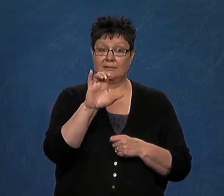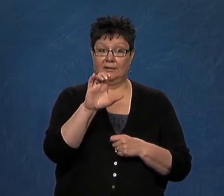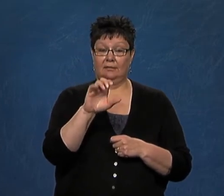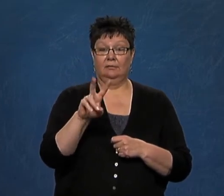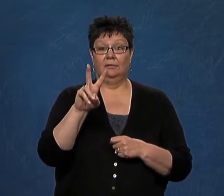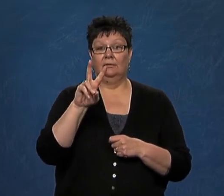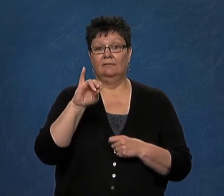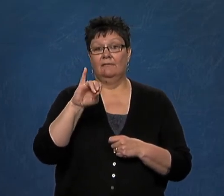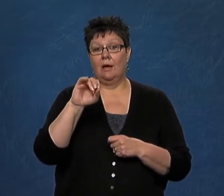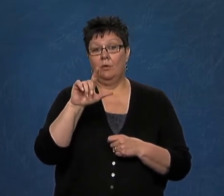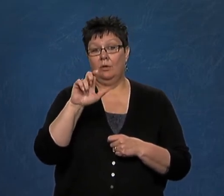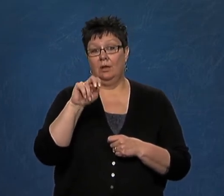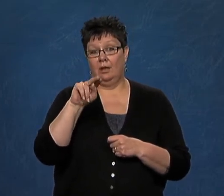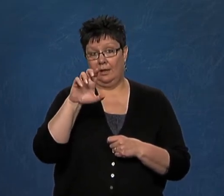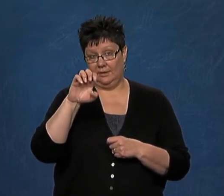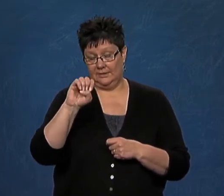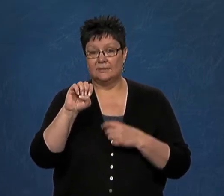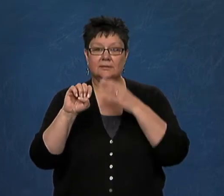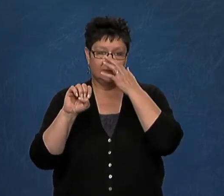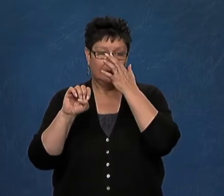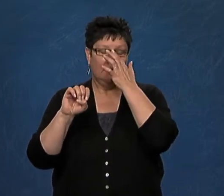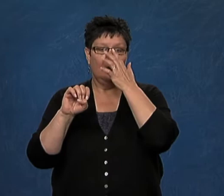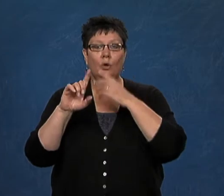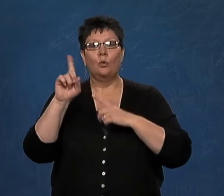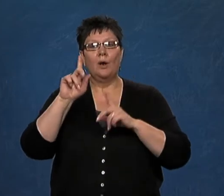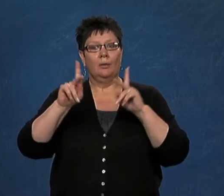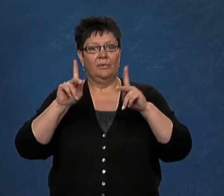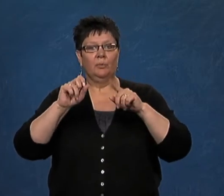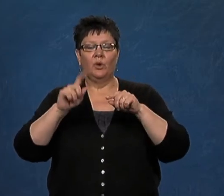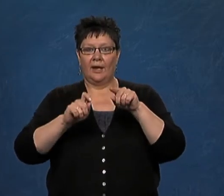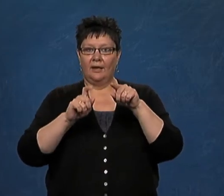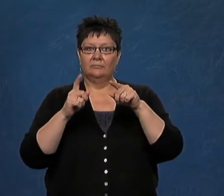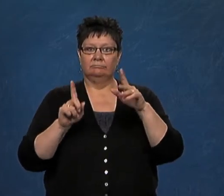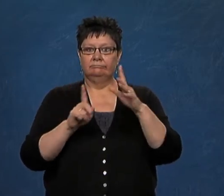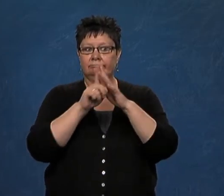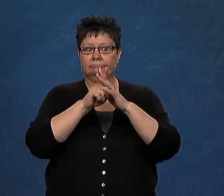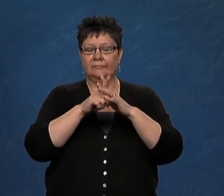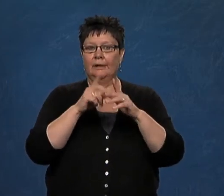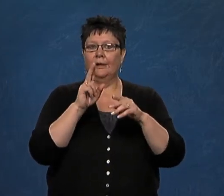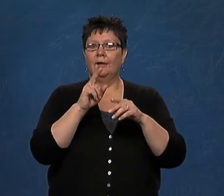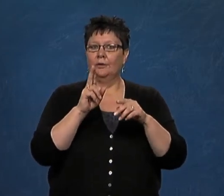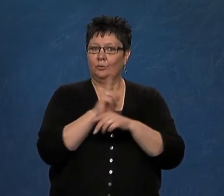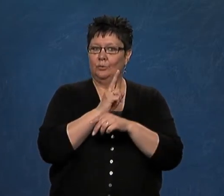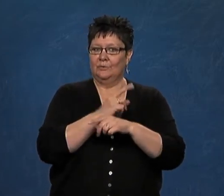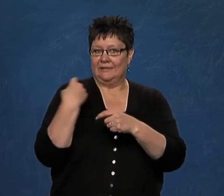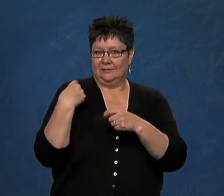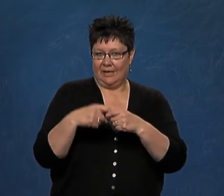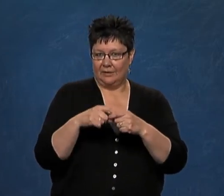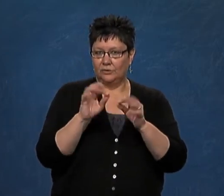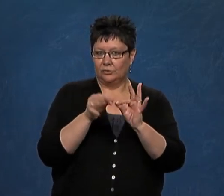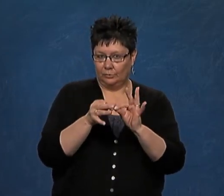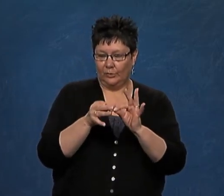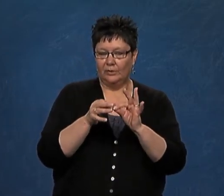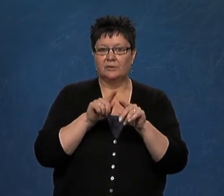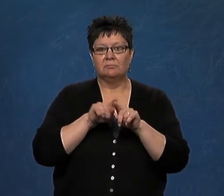the domestic violence cases and Spanish interpreters, where they use